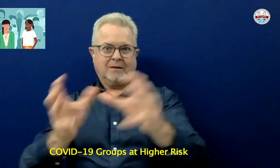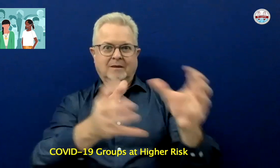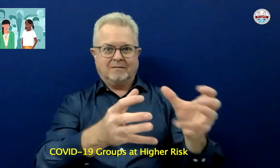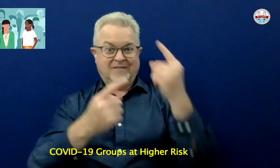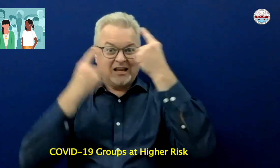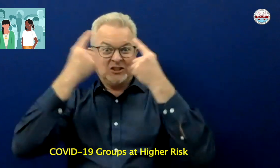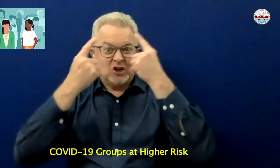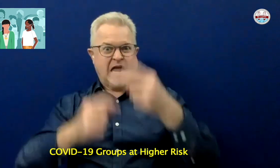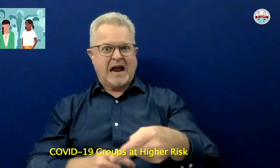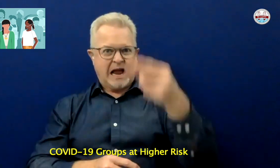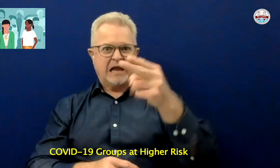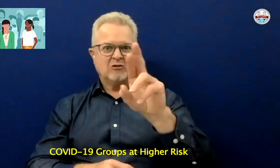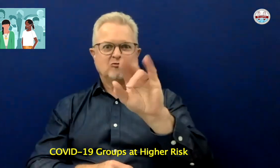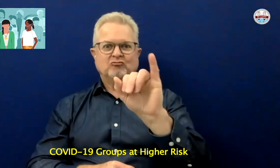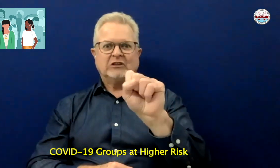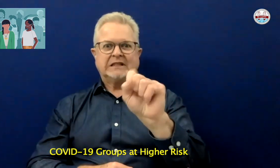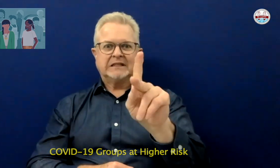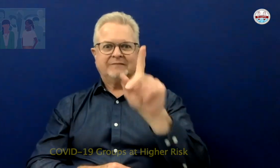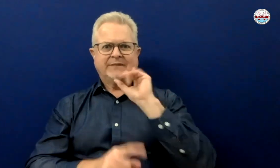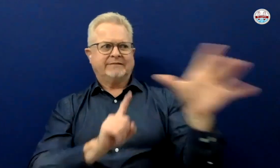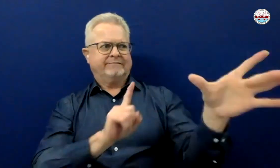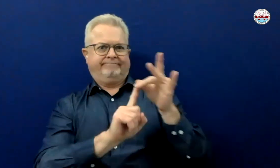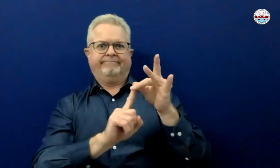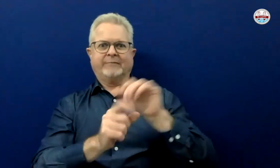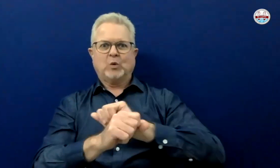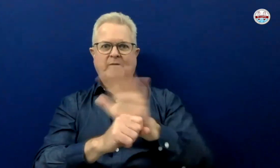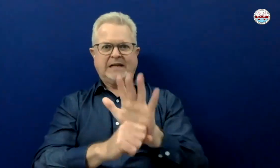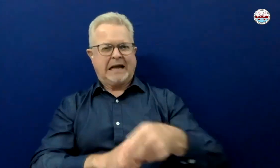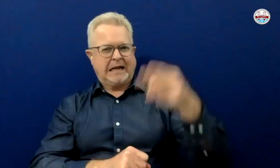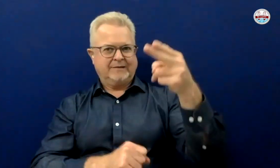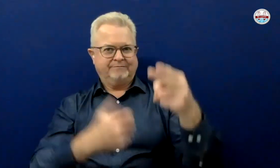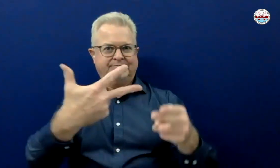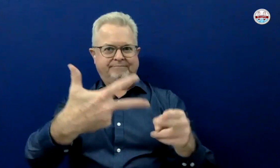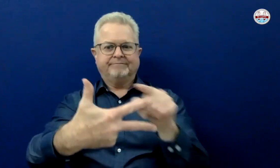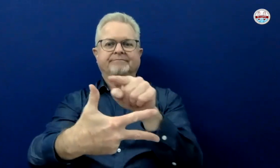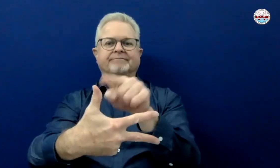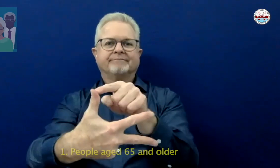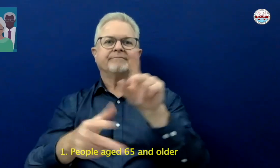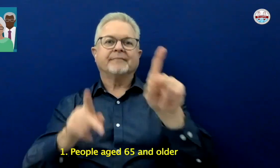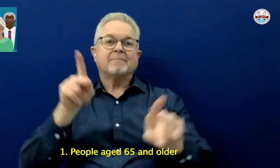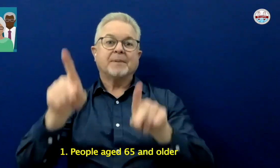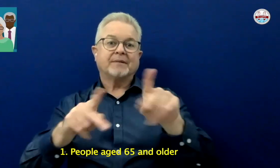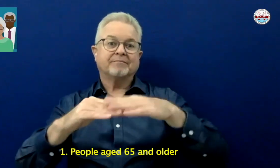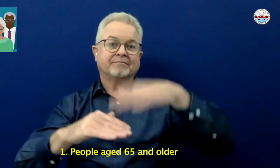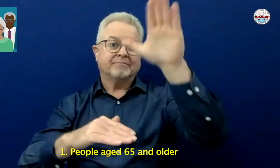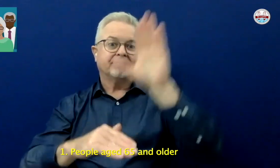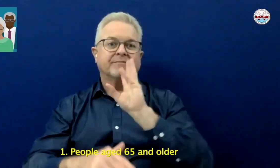Now, there are 3 categories of people that are considered at high risk for contracting COVID-19. The